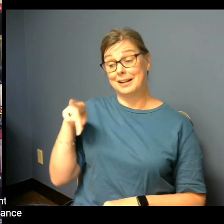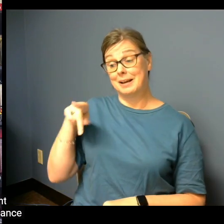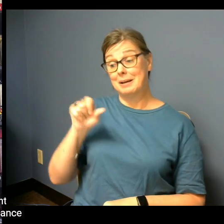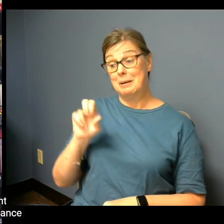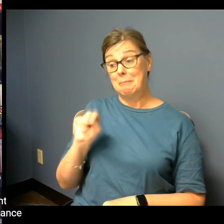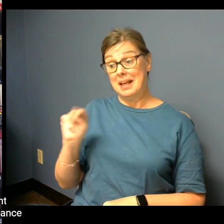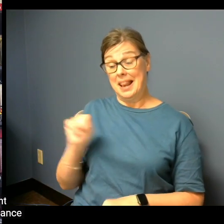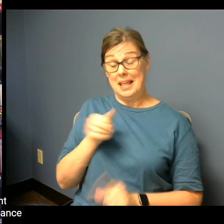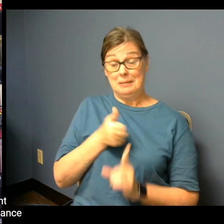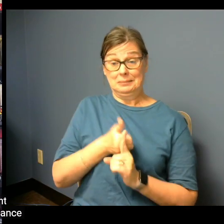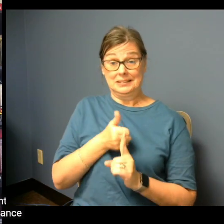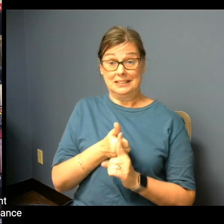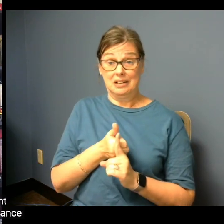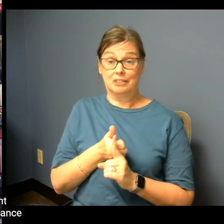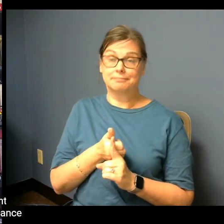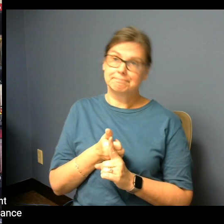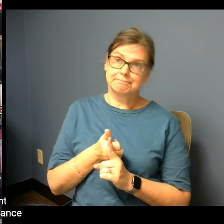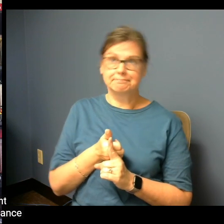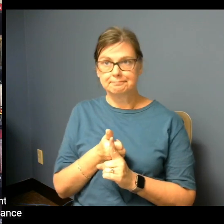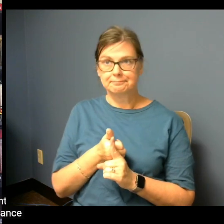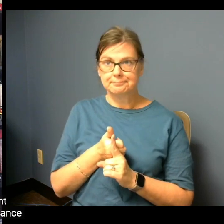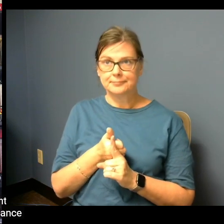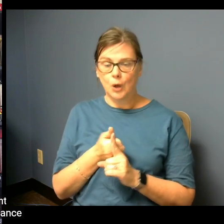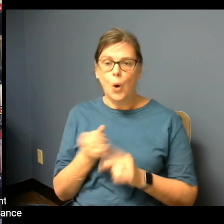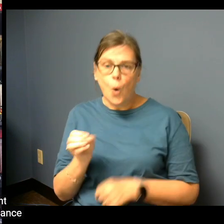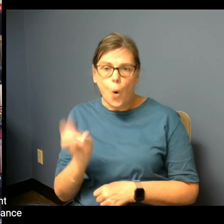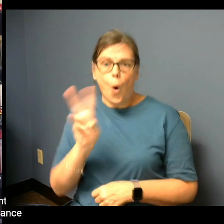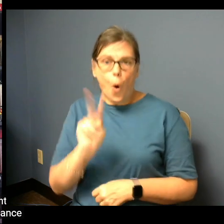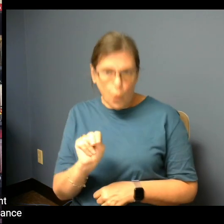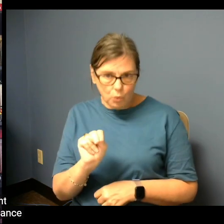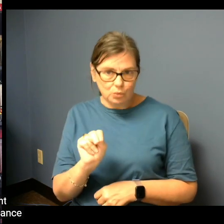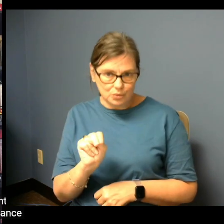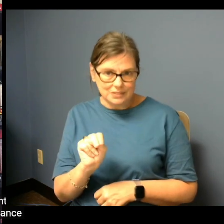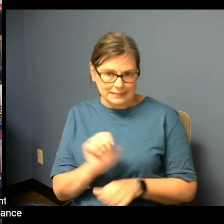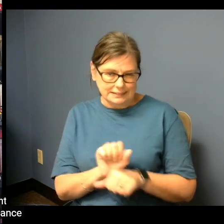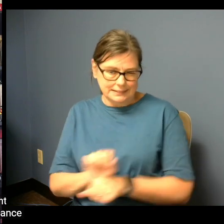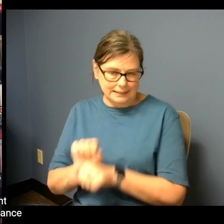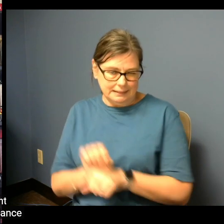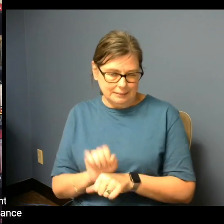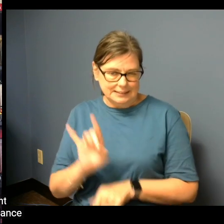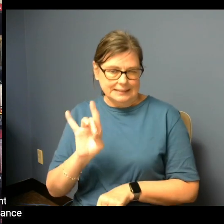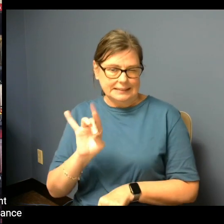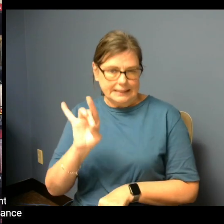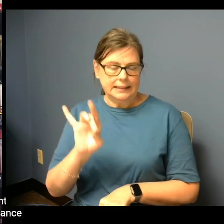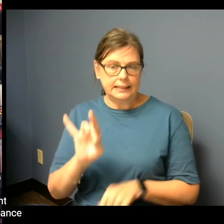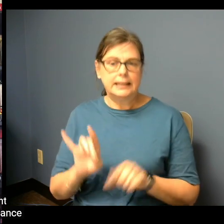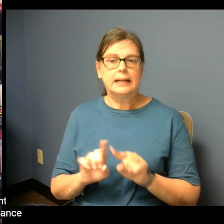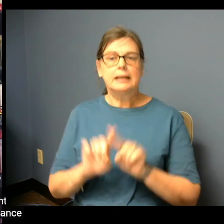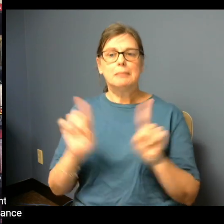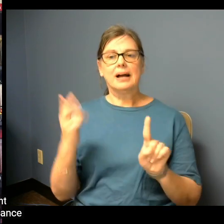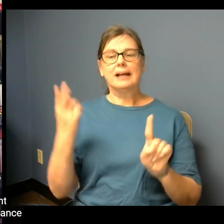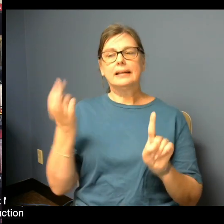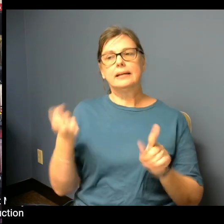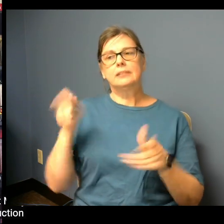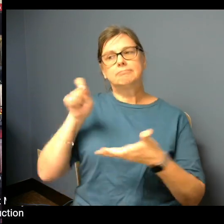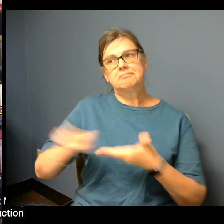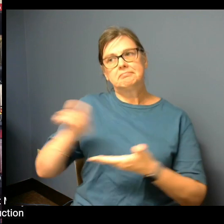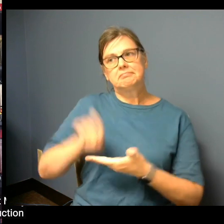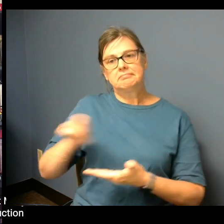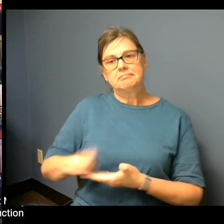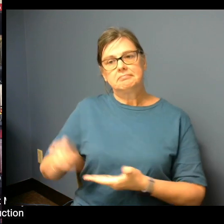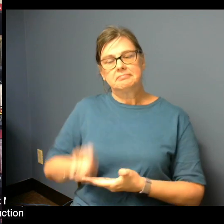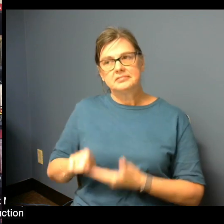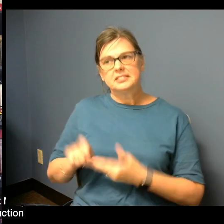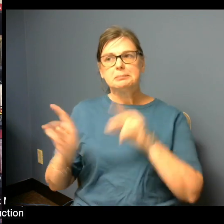fact own slaves. So that's why I wanted to put Benjamin Lay there to kind of balance out